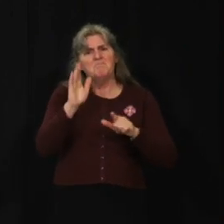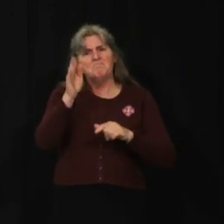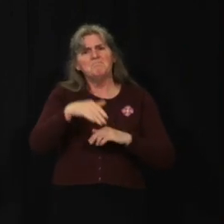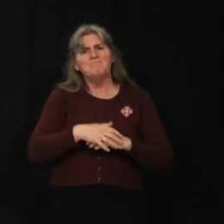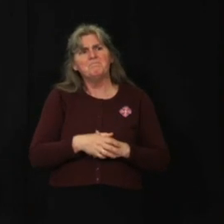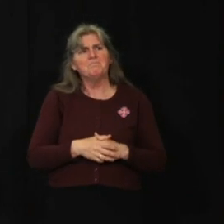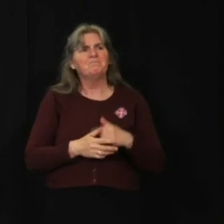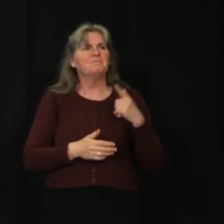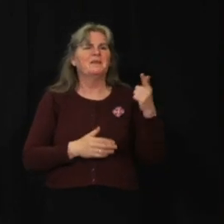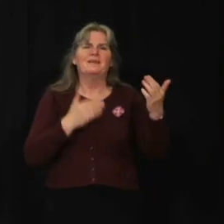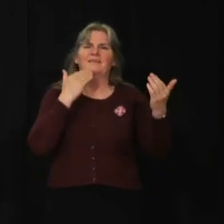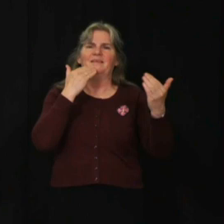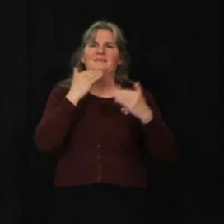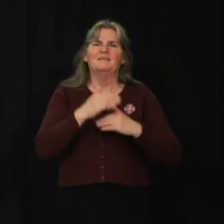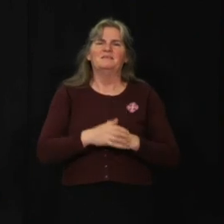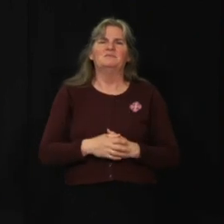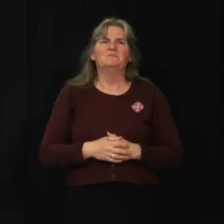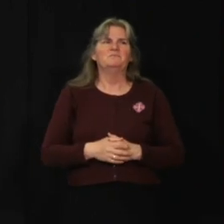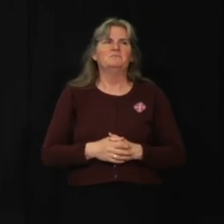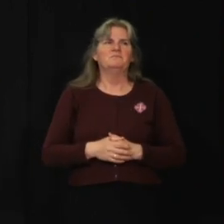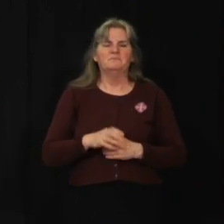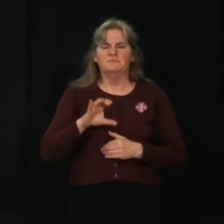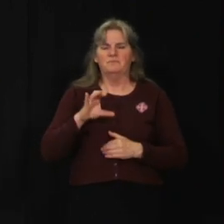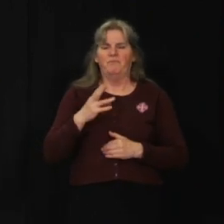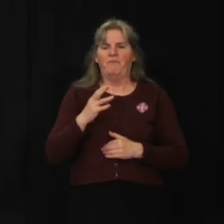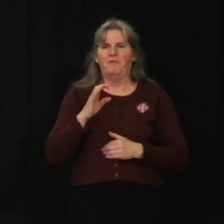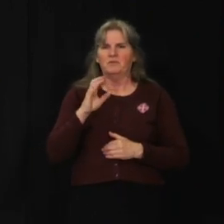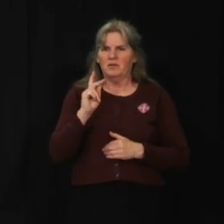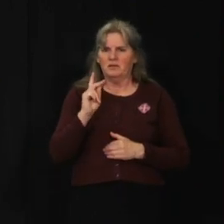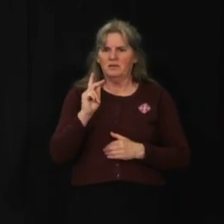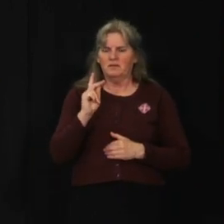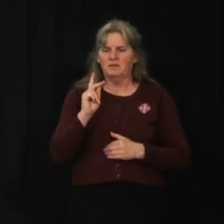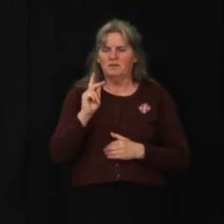Thank you. Chuck, Sean?